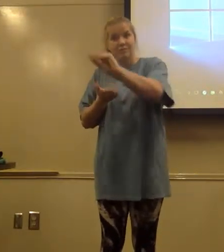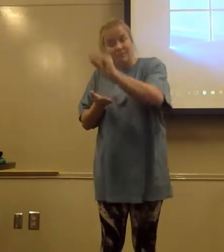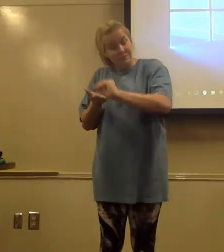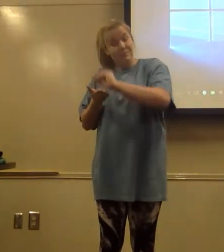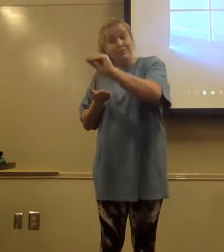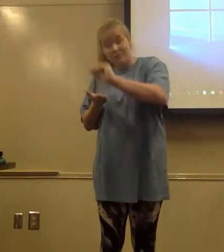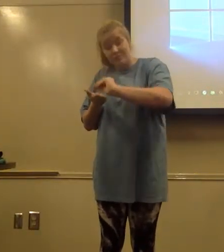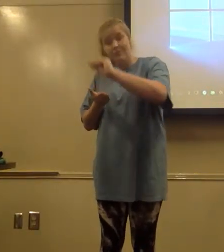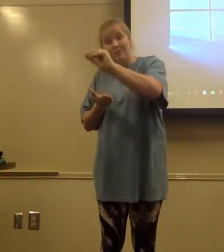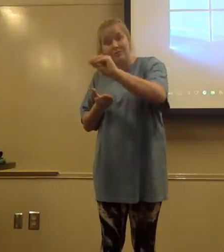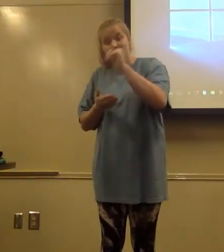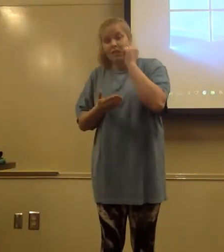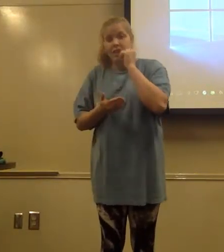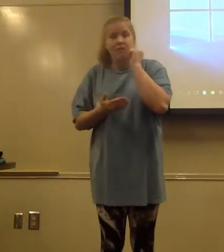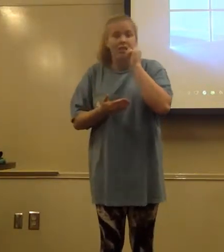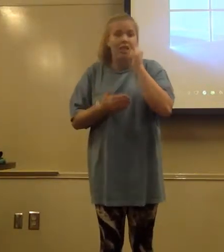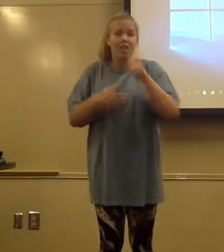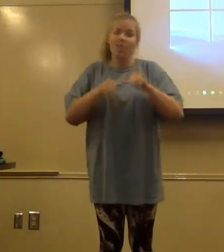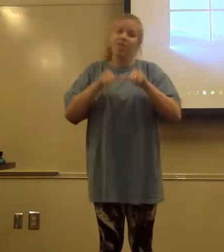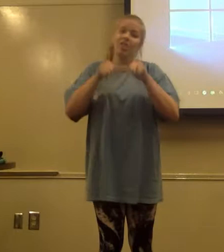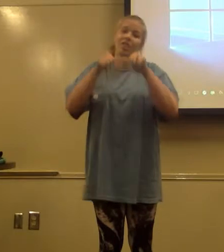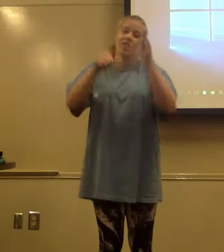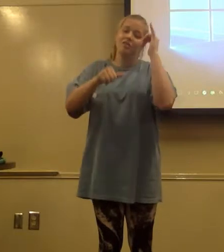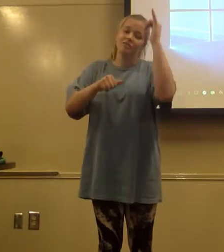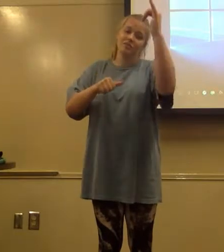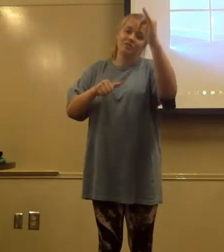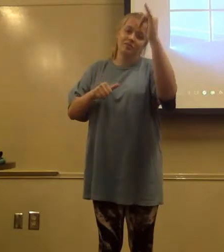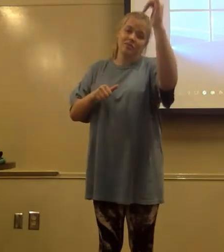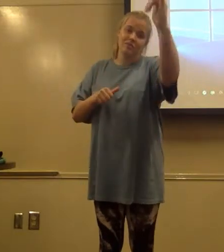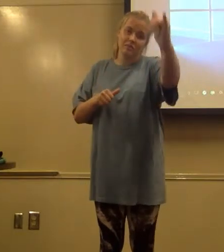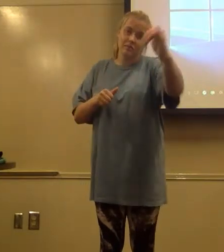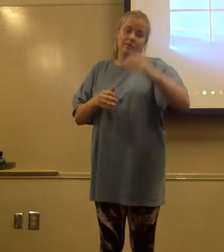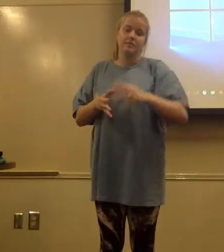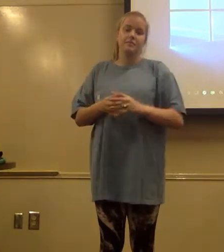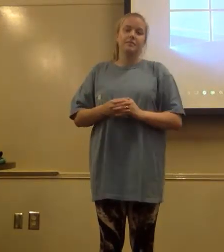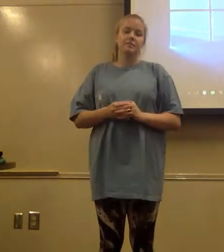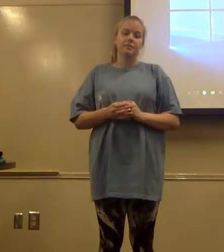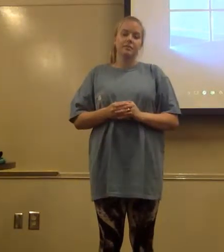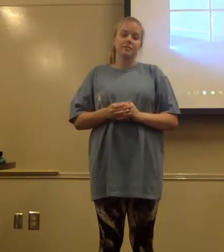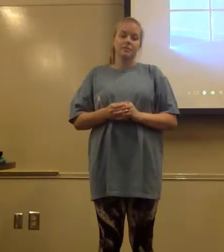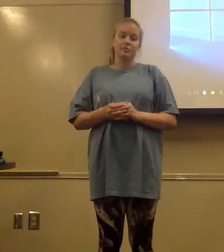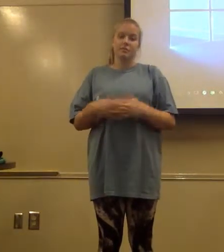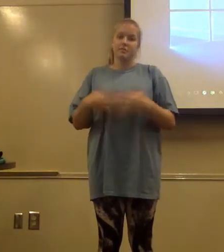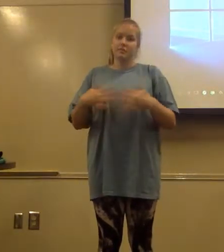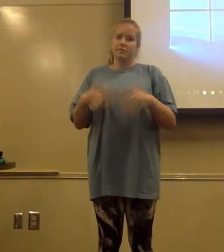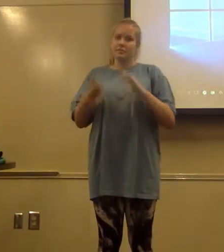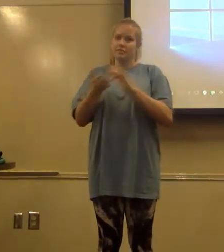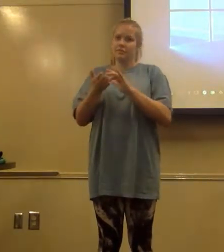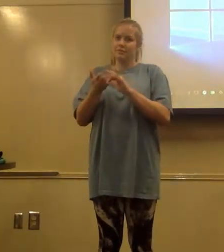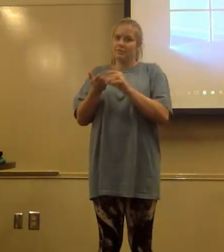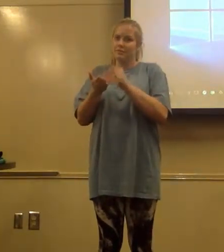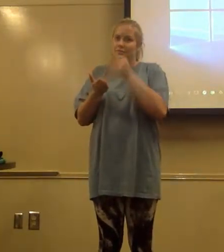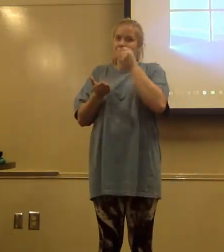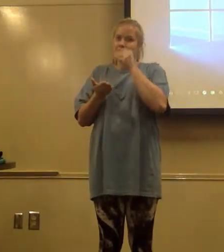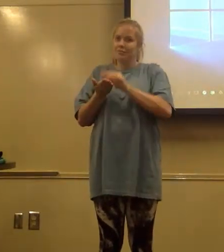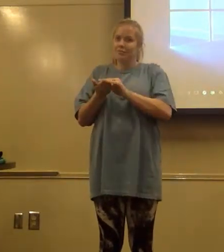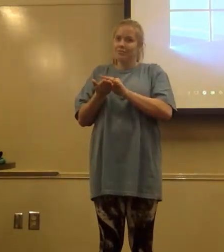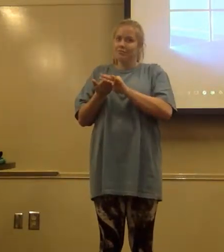Because they're not actually changing their diet. So they need to be treated every day for the rest of their lives. So it's the boon to the Big Pharma, but also that's where the doctor's getting their